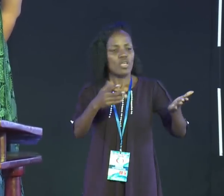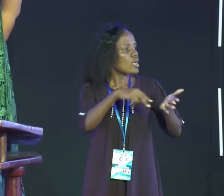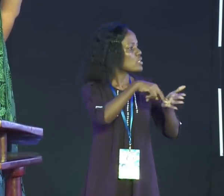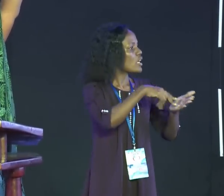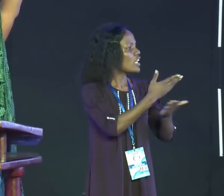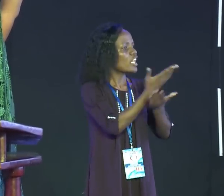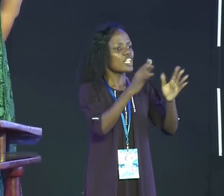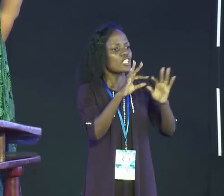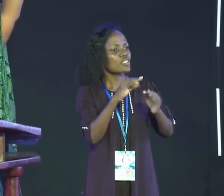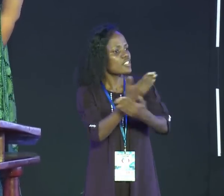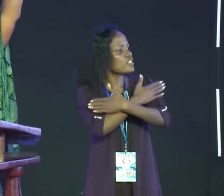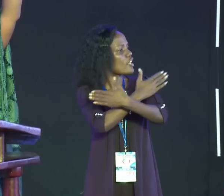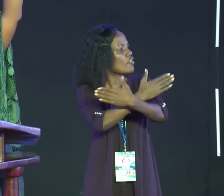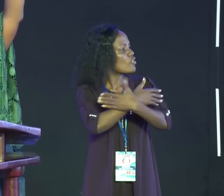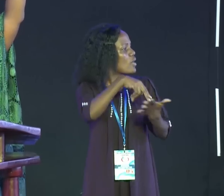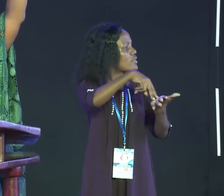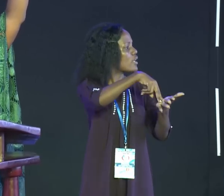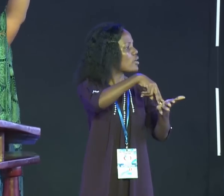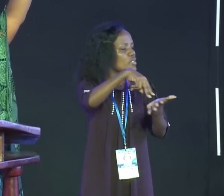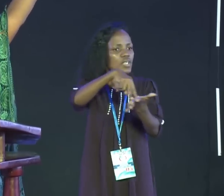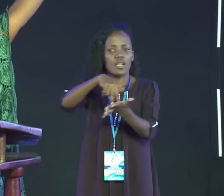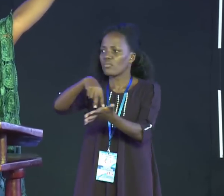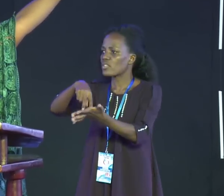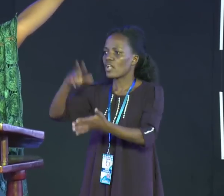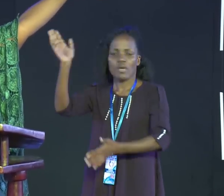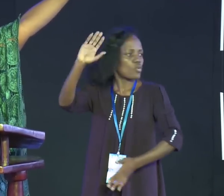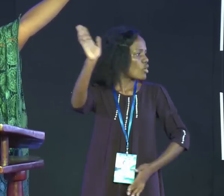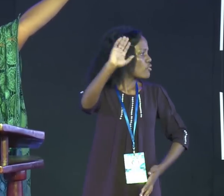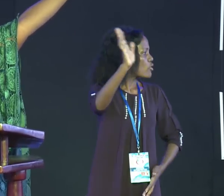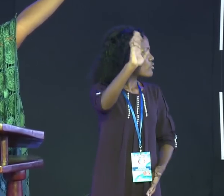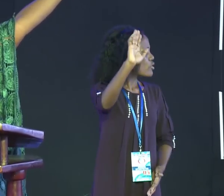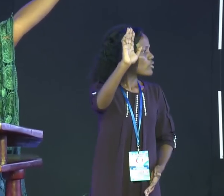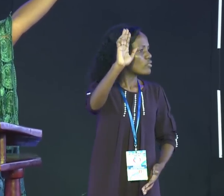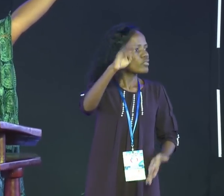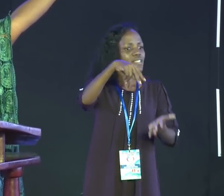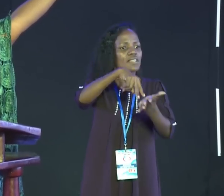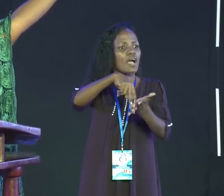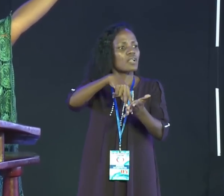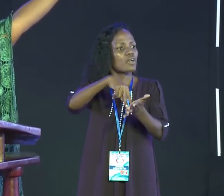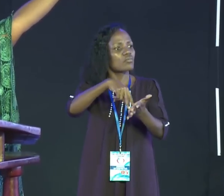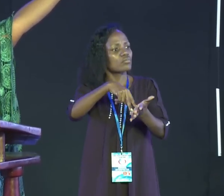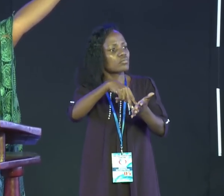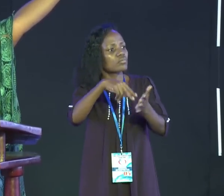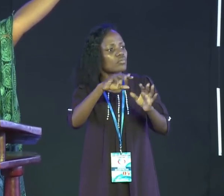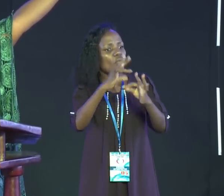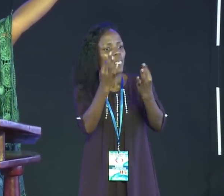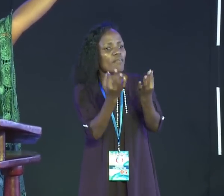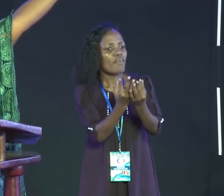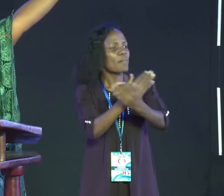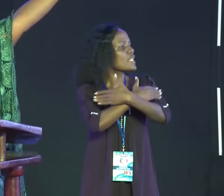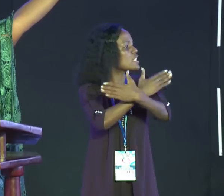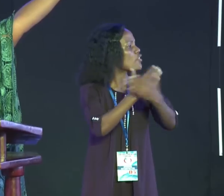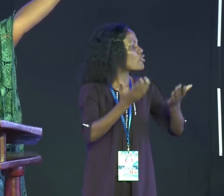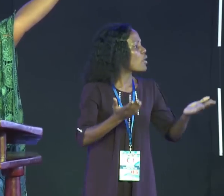omukono. Every Senfuma wherever you are, stand up and raise your hand. Yimirira. Stand up. Nze okugamba